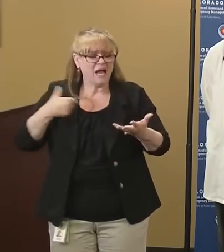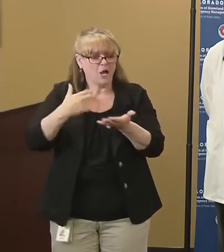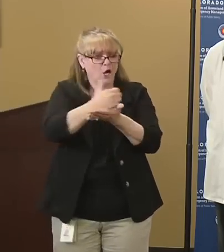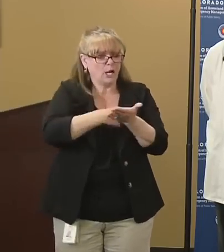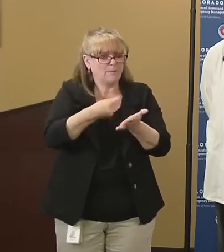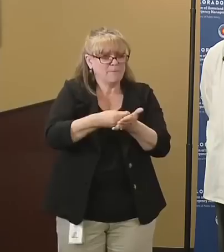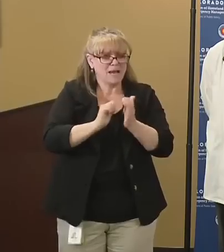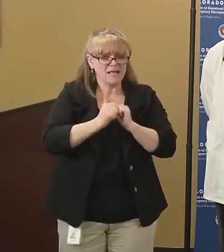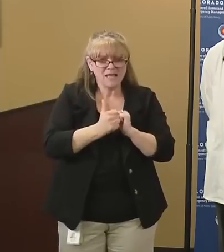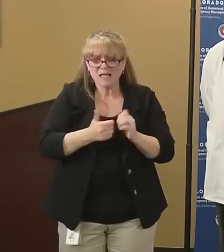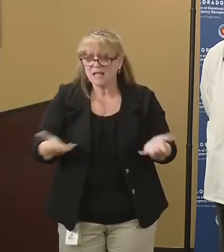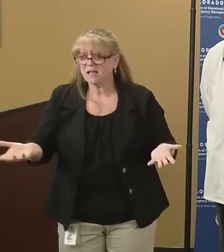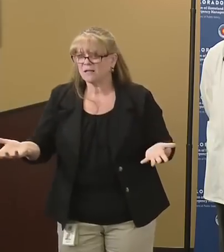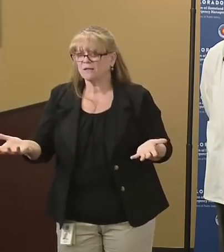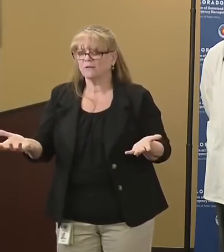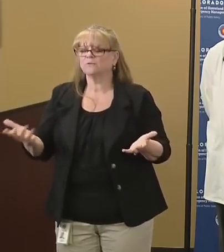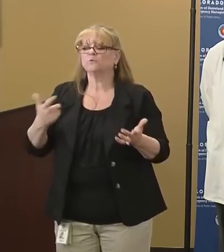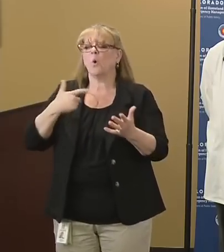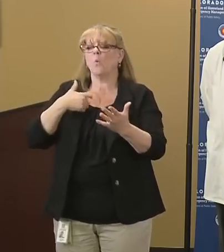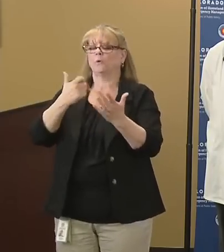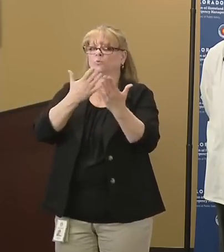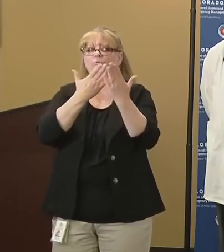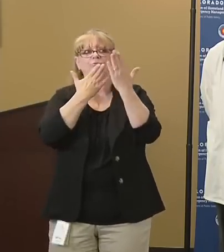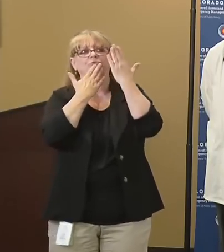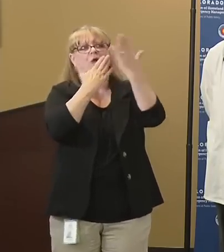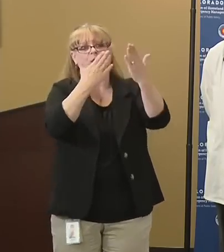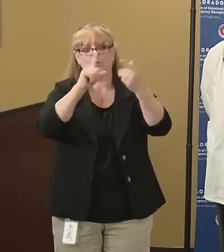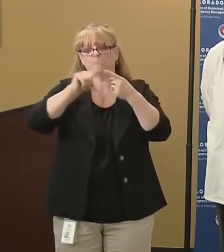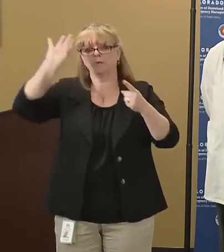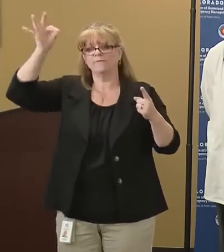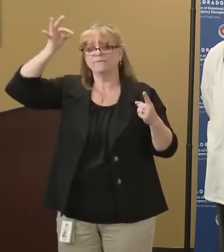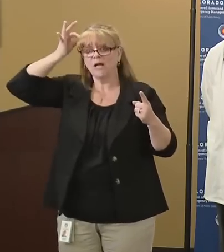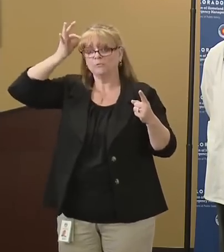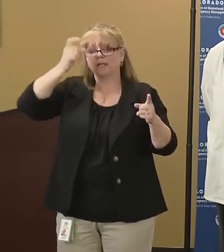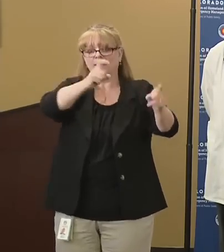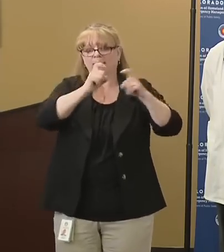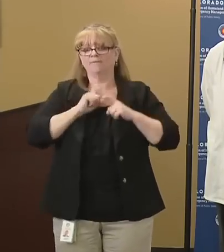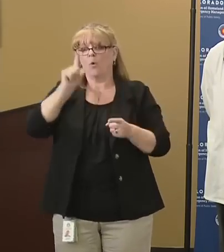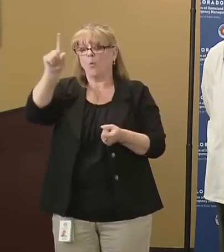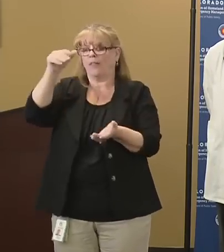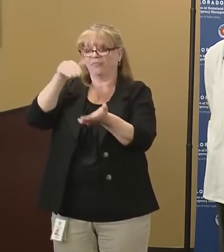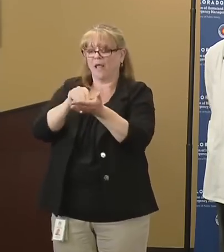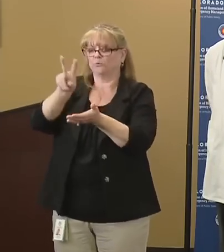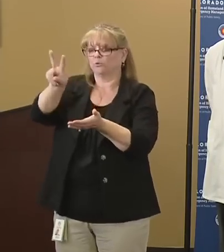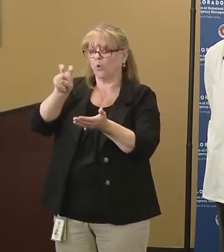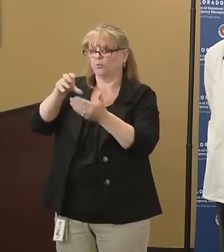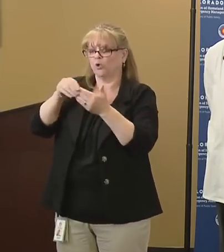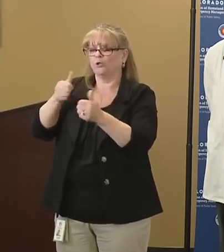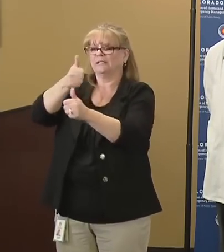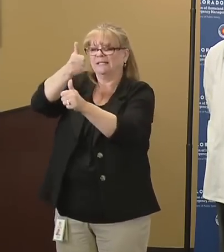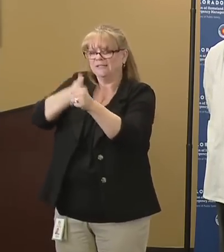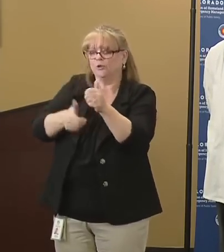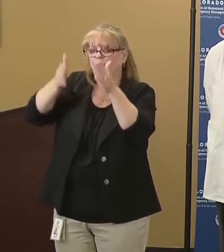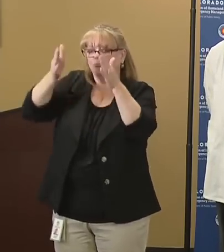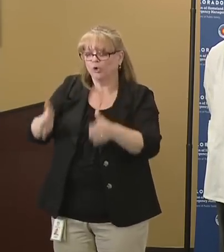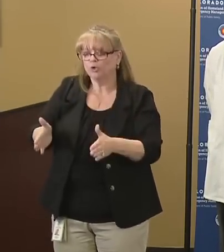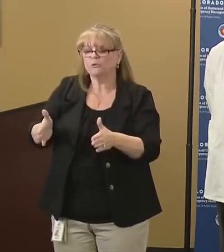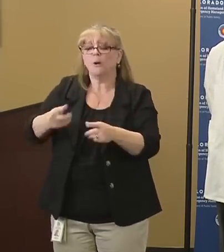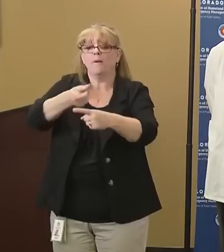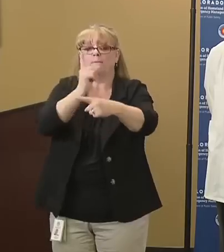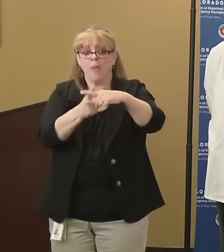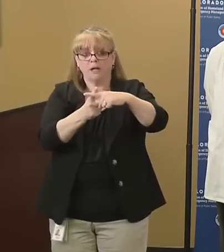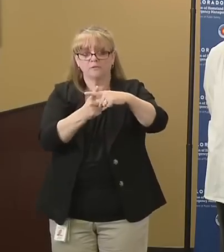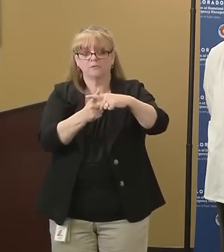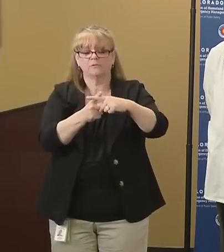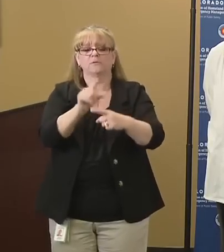getting $1,200 per person, $500 per child soon. Student loan interest payments have been suspended for many months. We've acted in the state